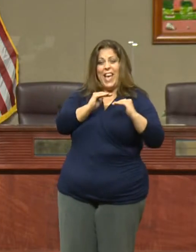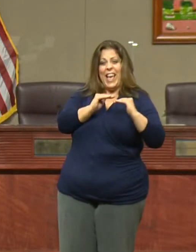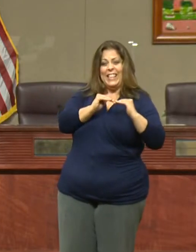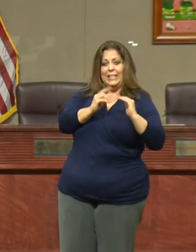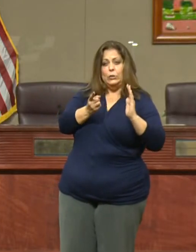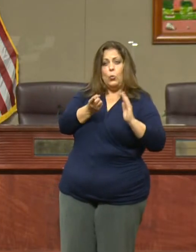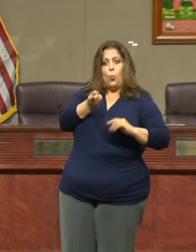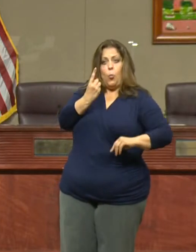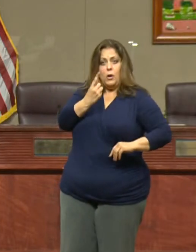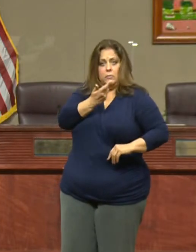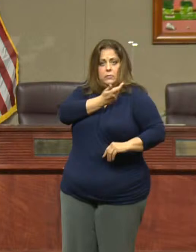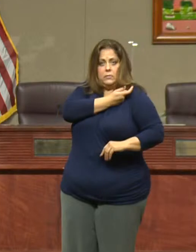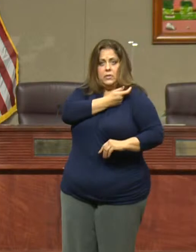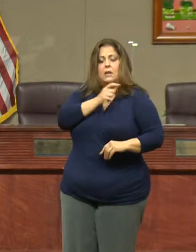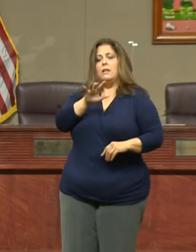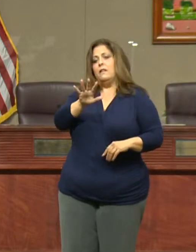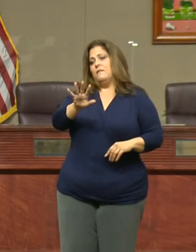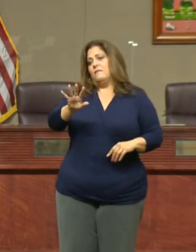one dose,